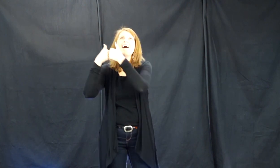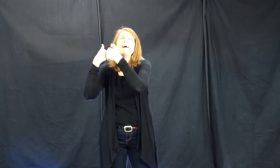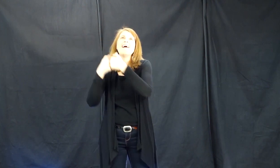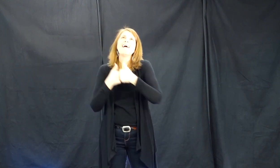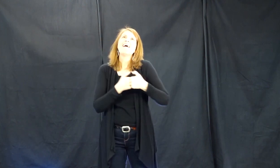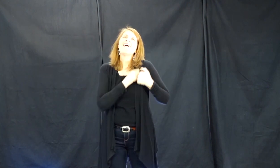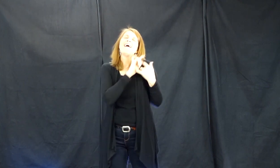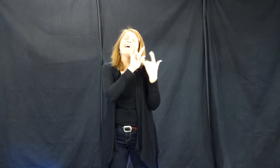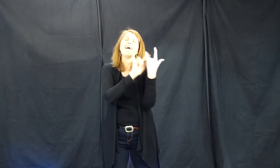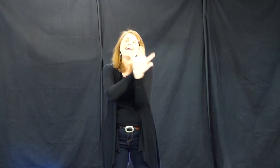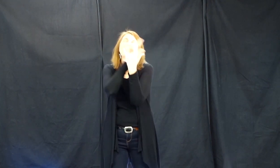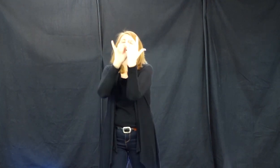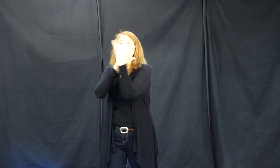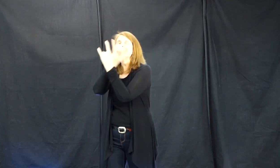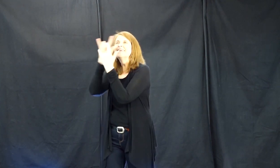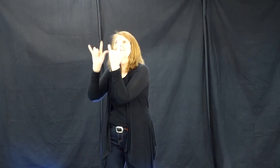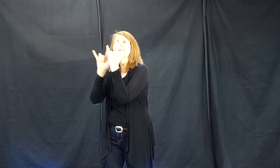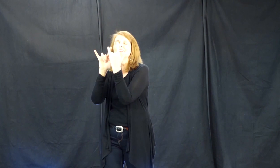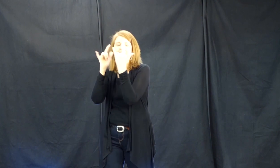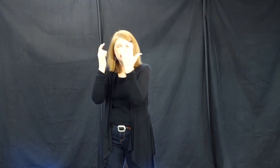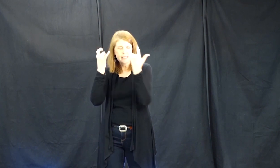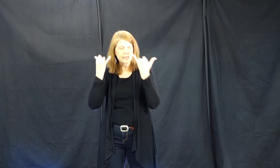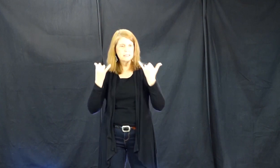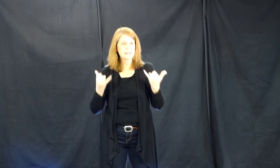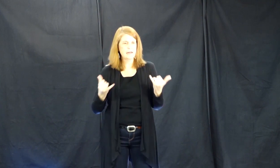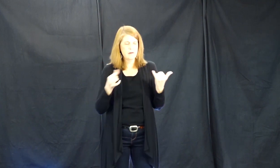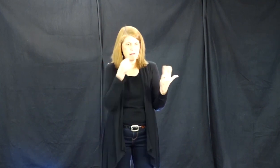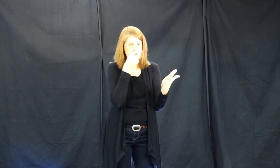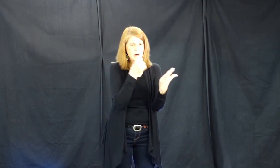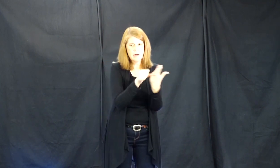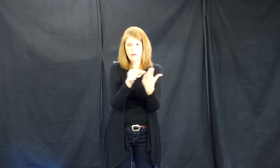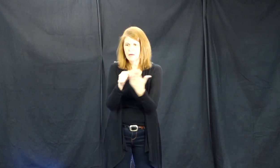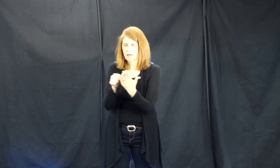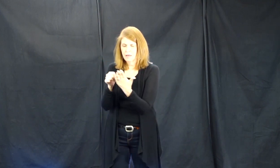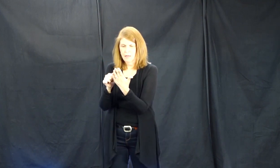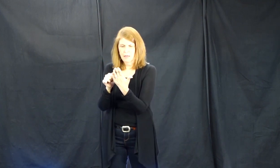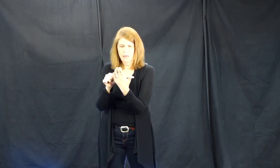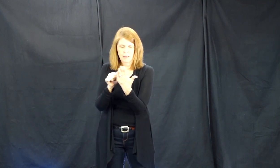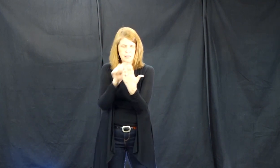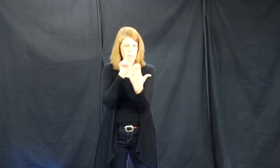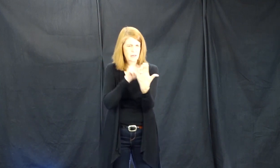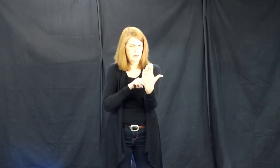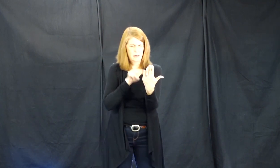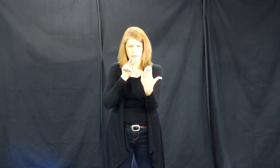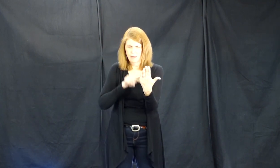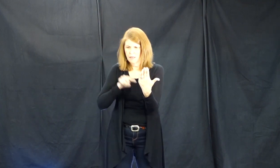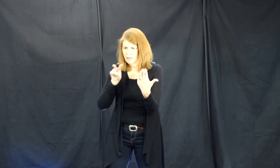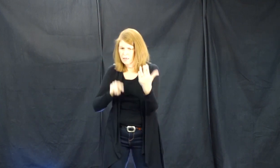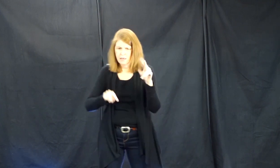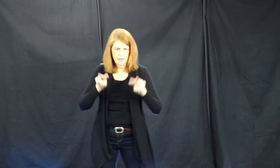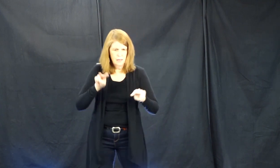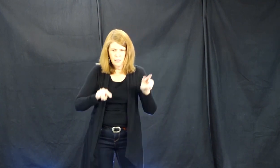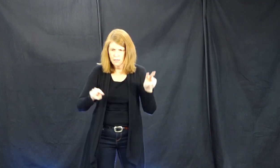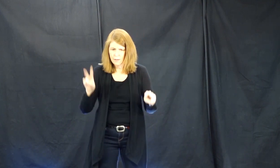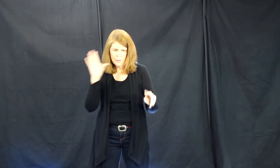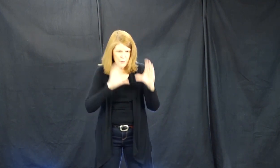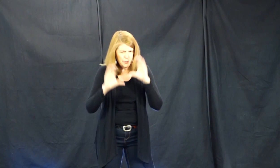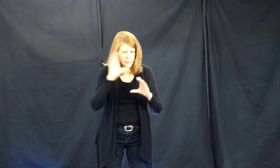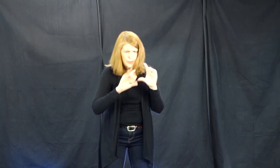cathedrals. I'm rereading the letters you wrote me. I'm searching and scanning for